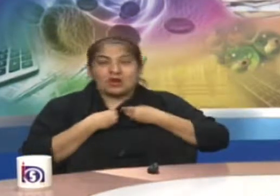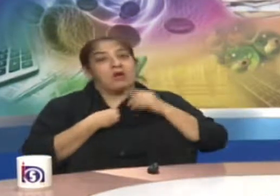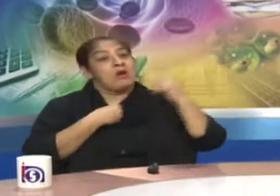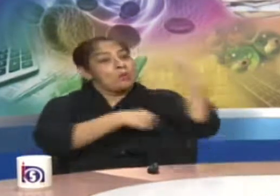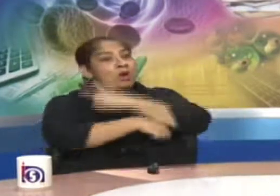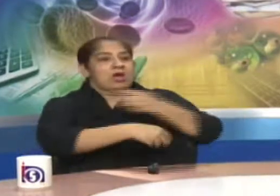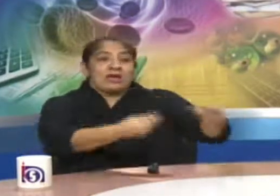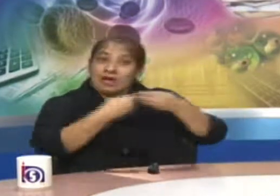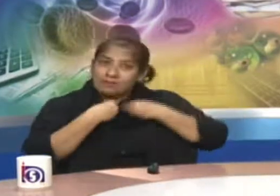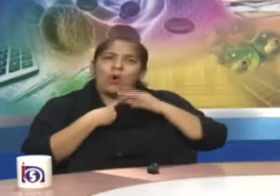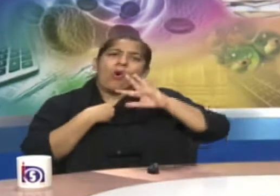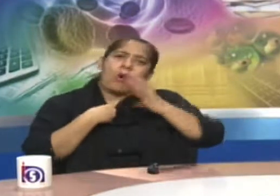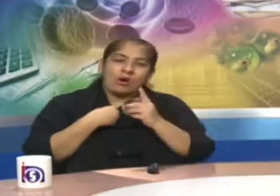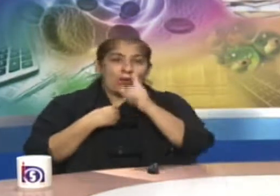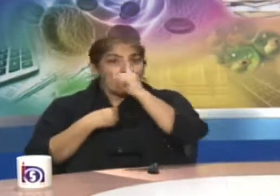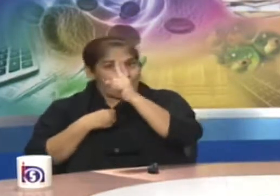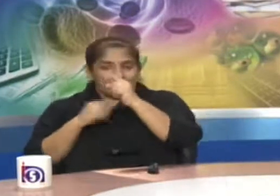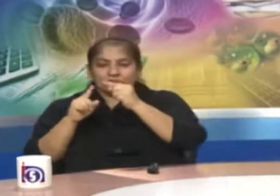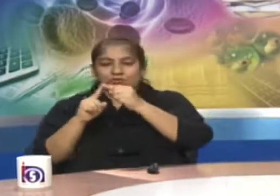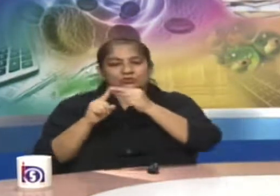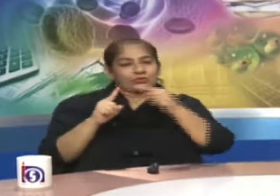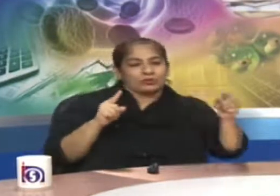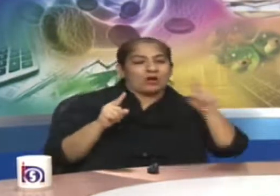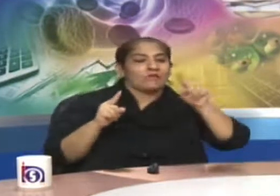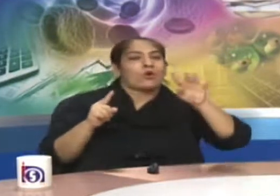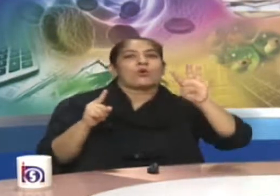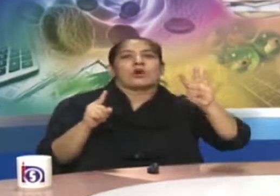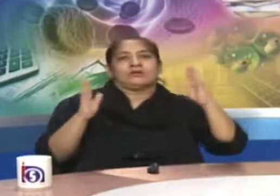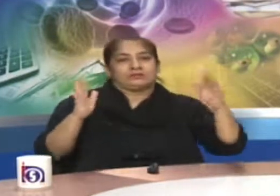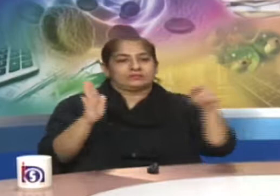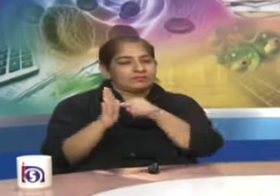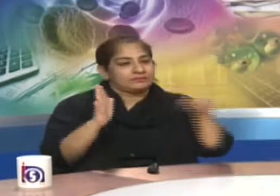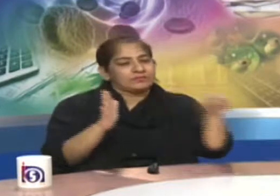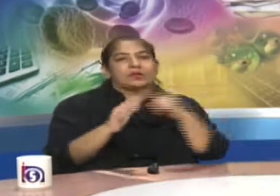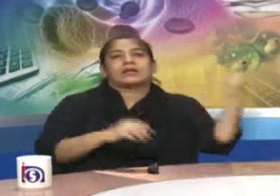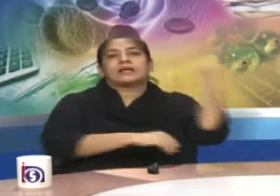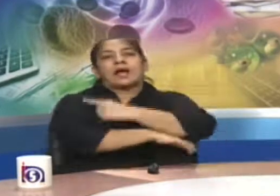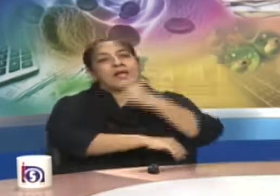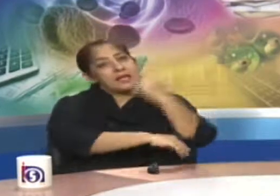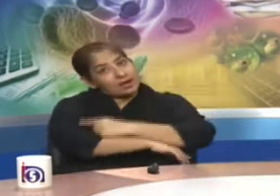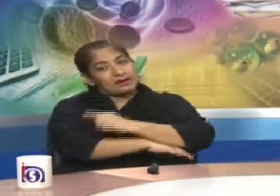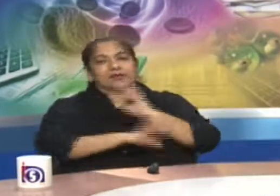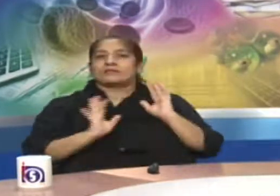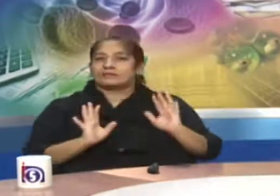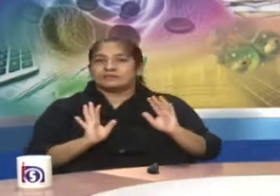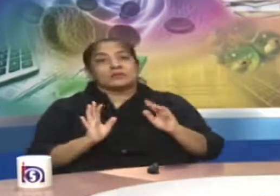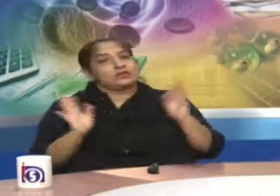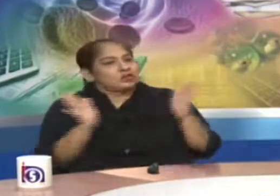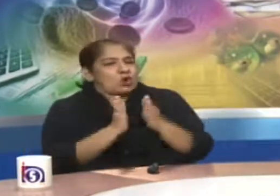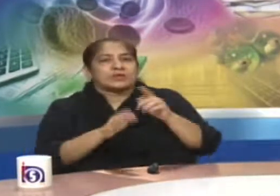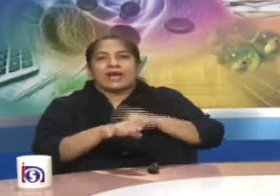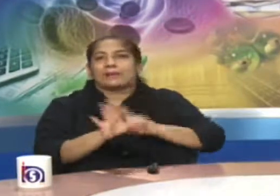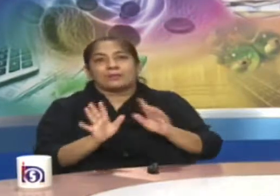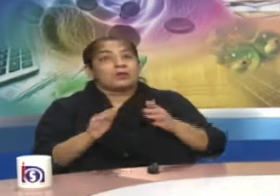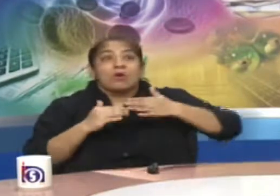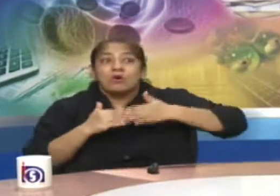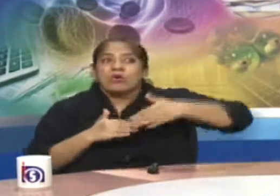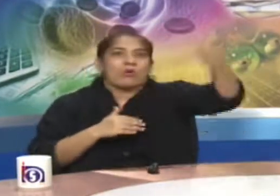that tomorrow I will return back for 1 day or 2 day, maximum of 14 days